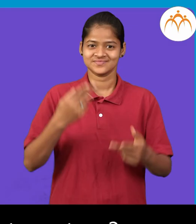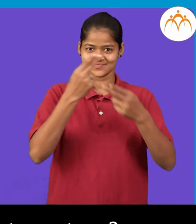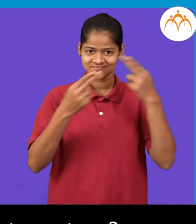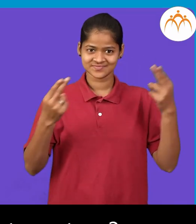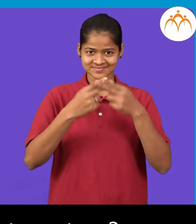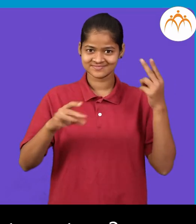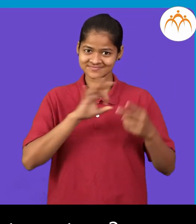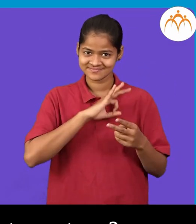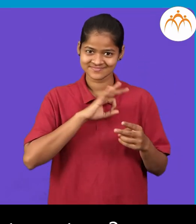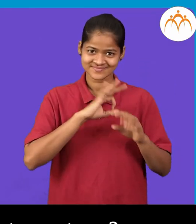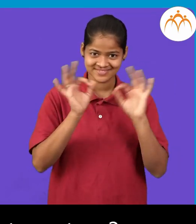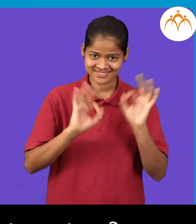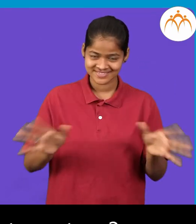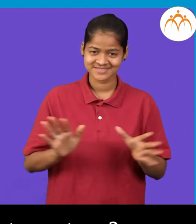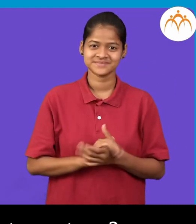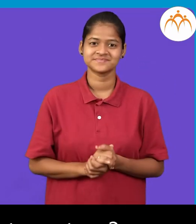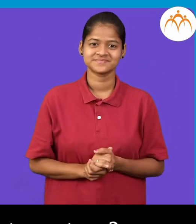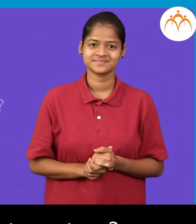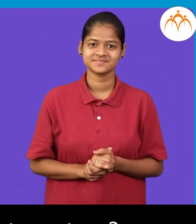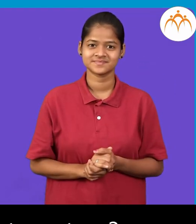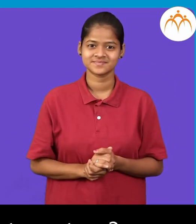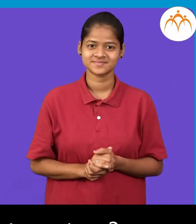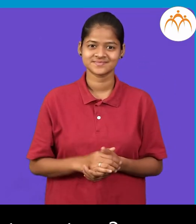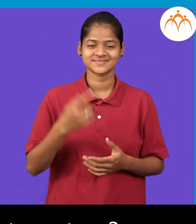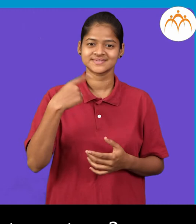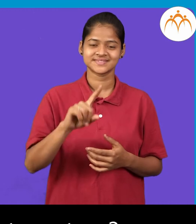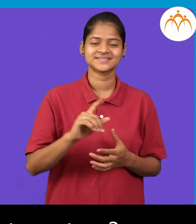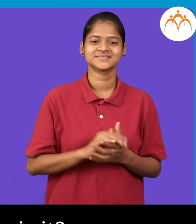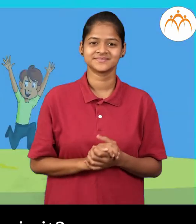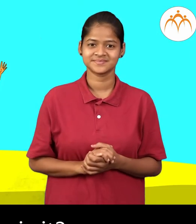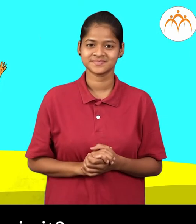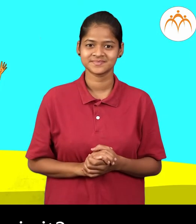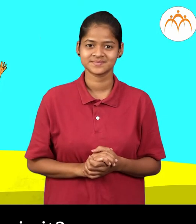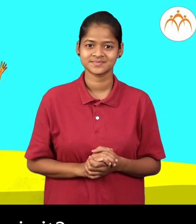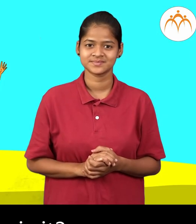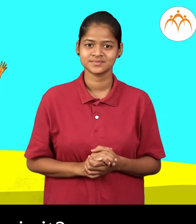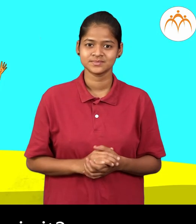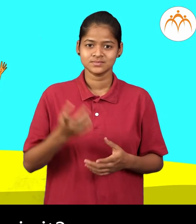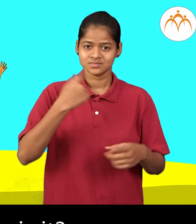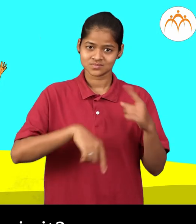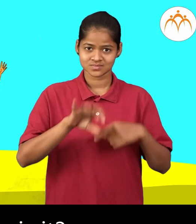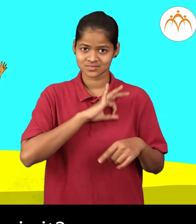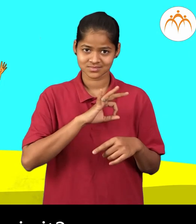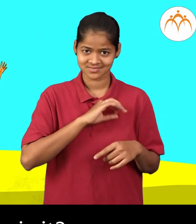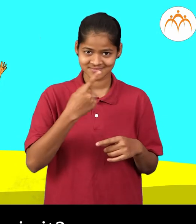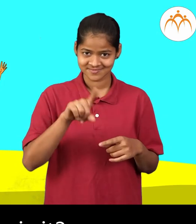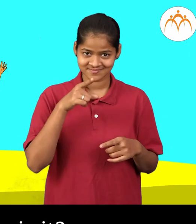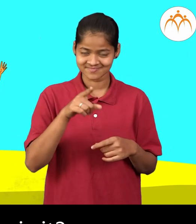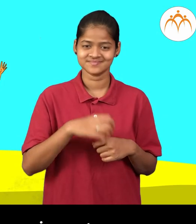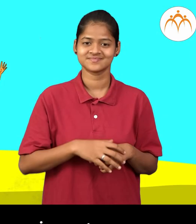who likes to listen to a story oh everyone is it okay